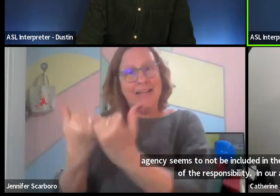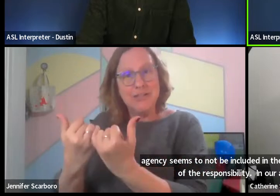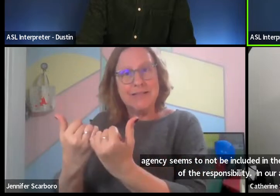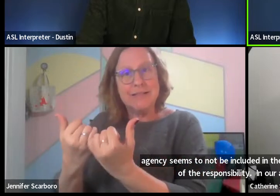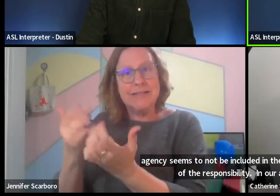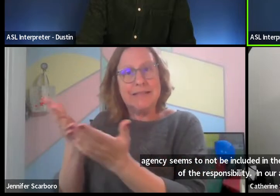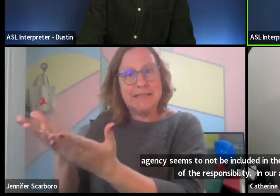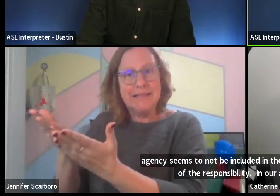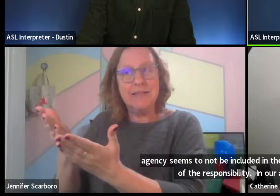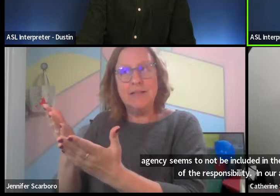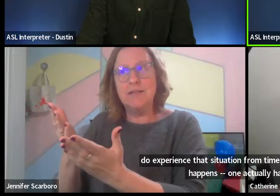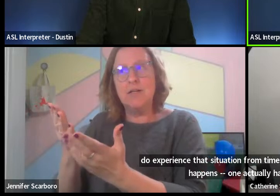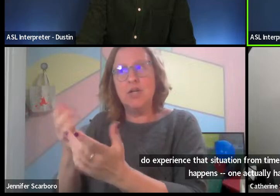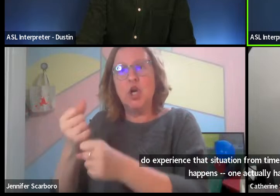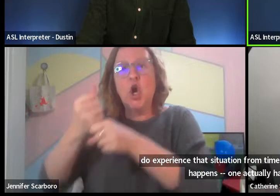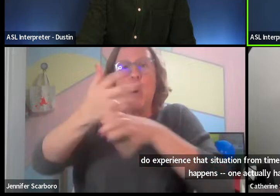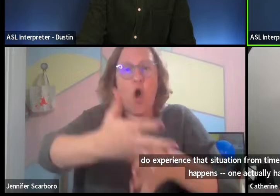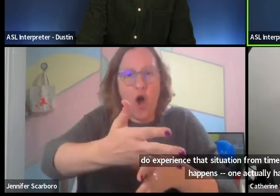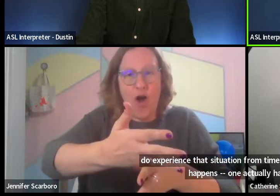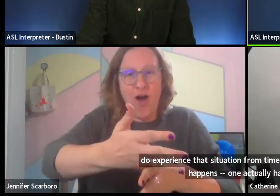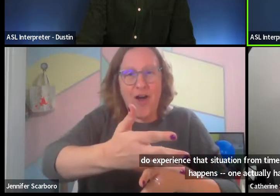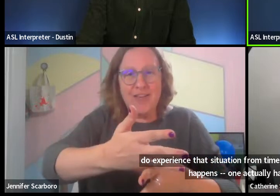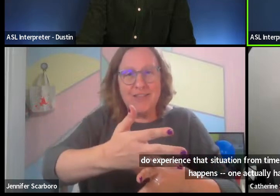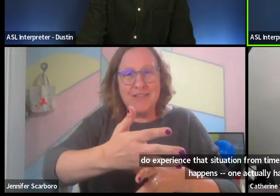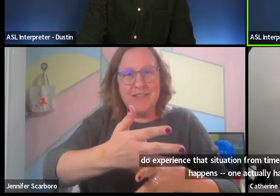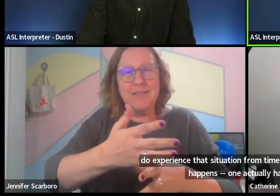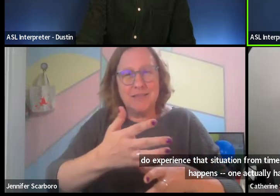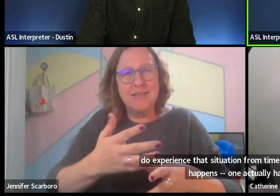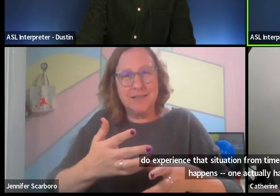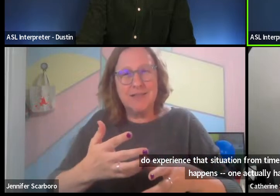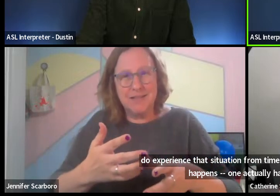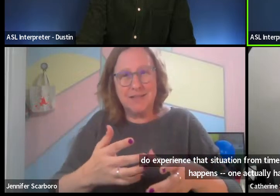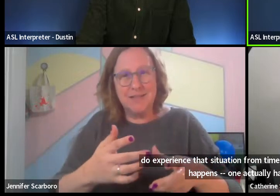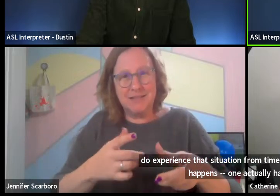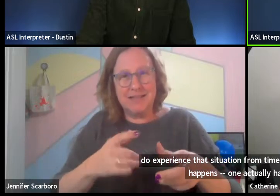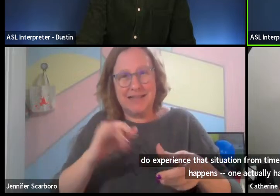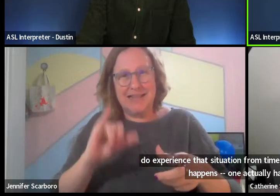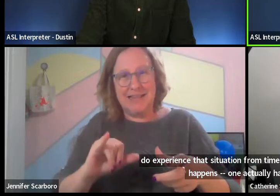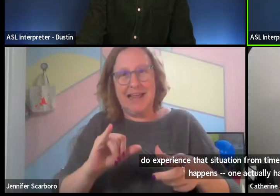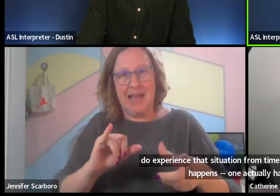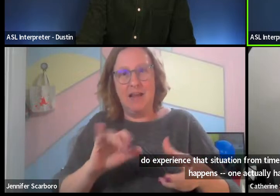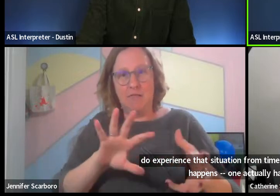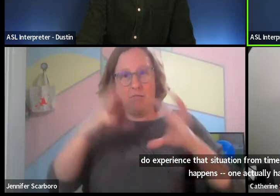that happen. And the agency in question caused